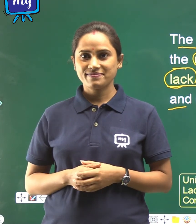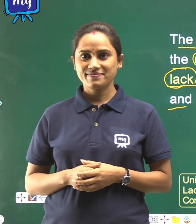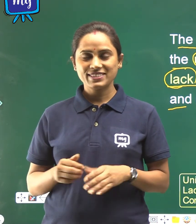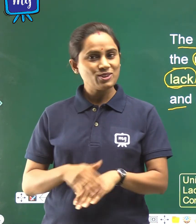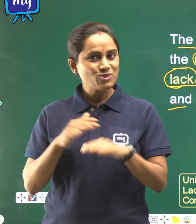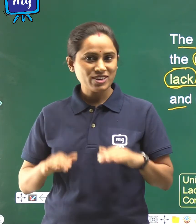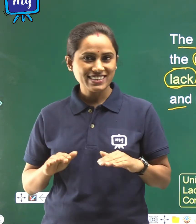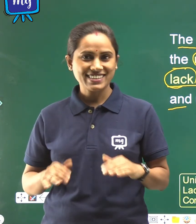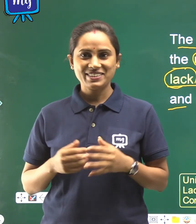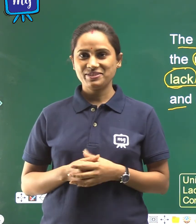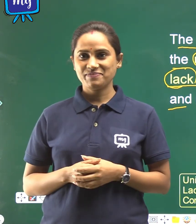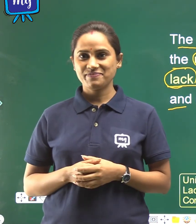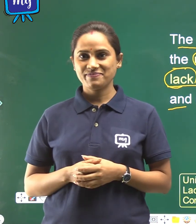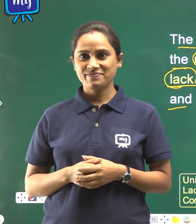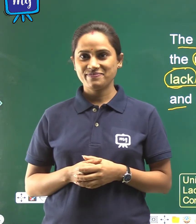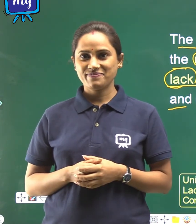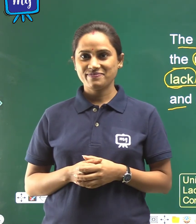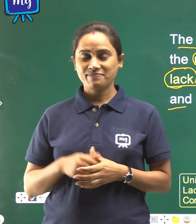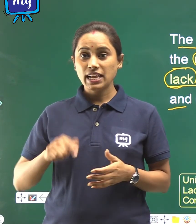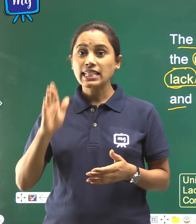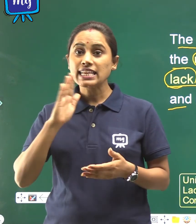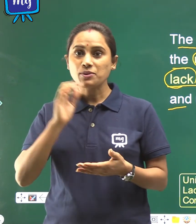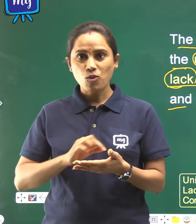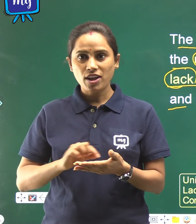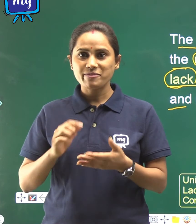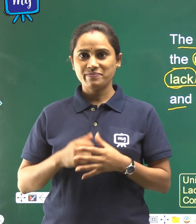So dear children, this poem